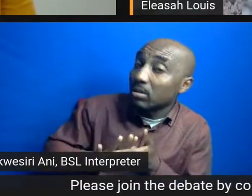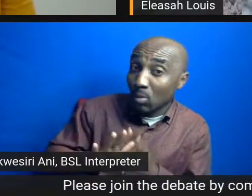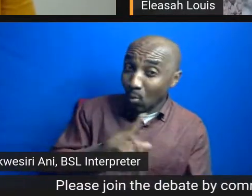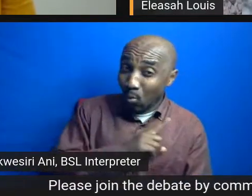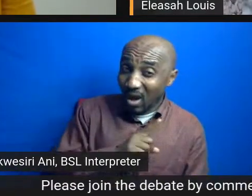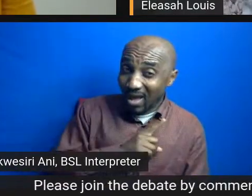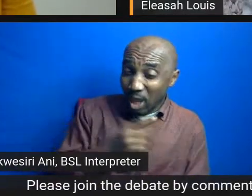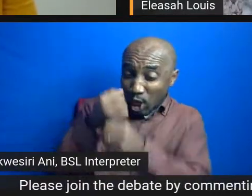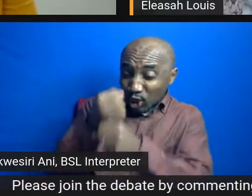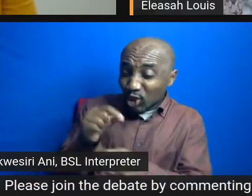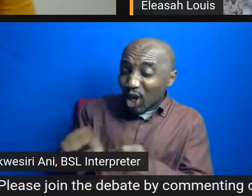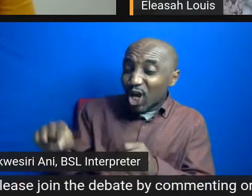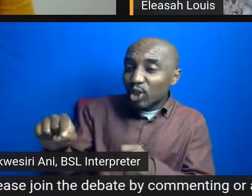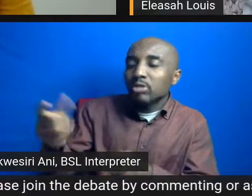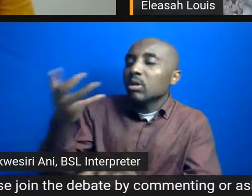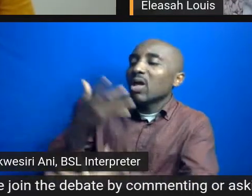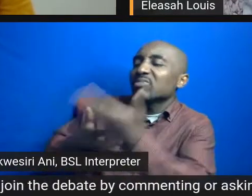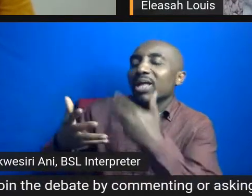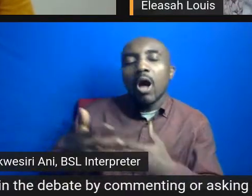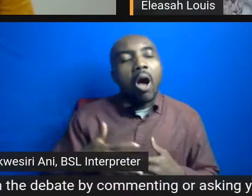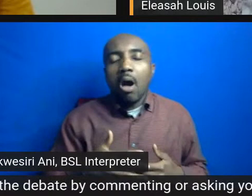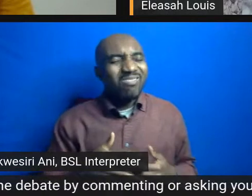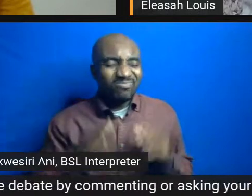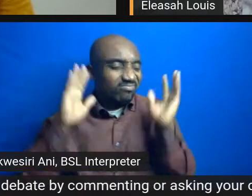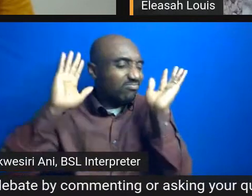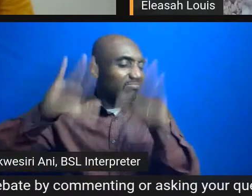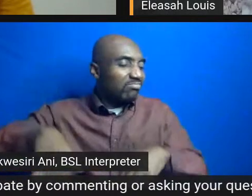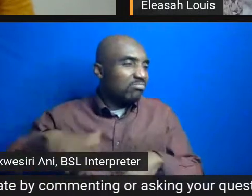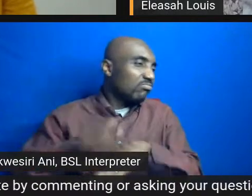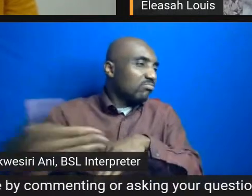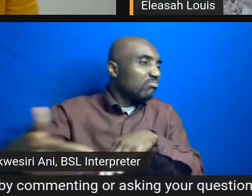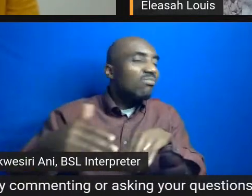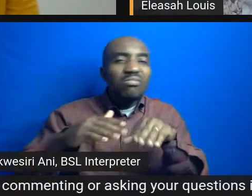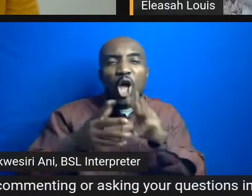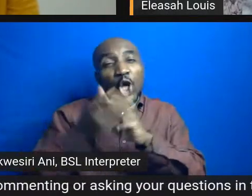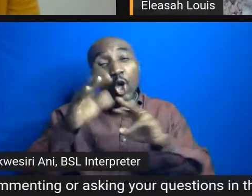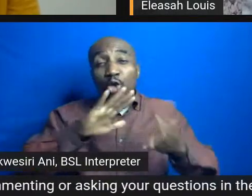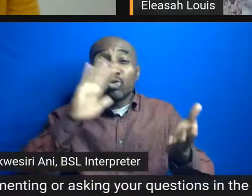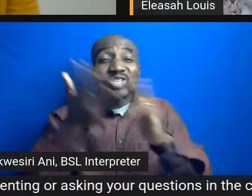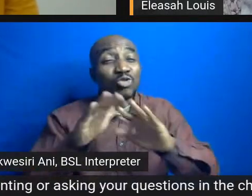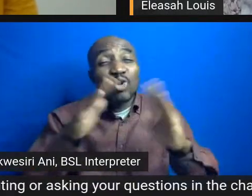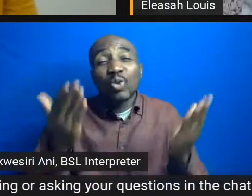churches is, well, God is going to destroy the world anyway, So